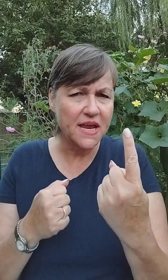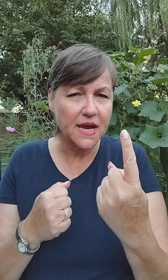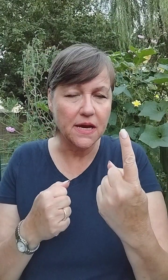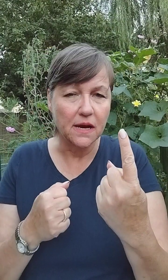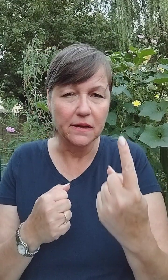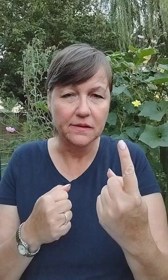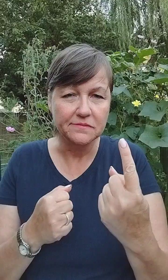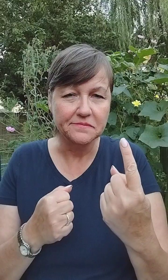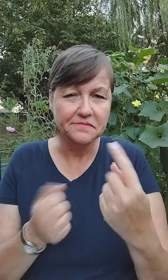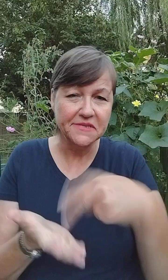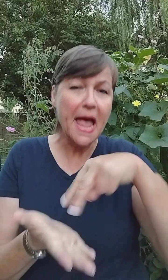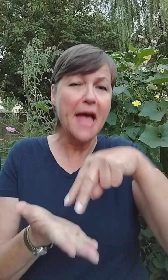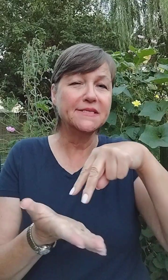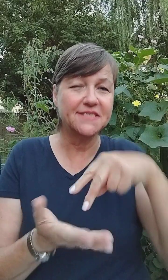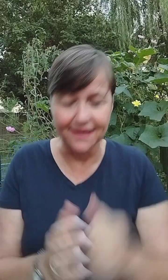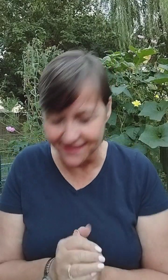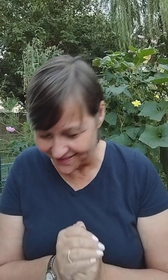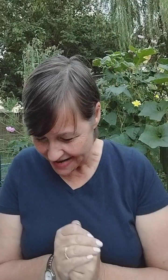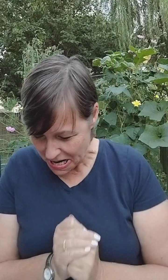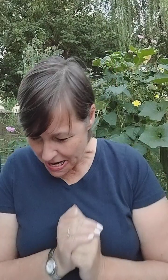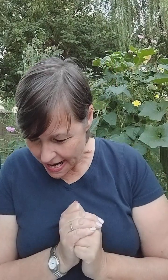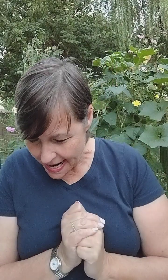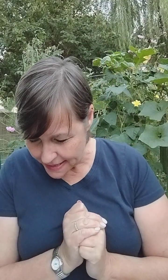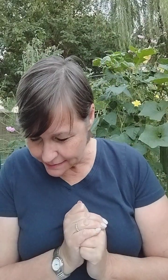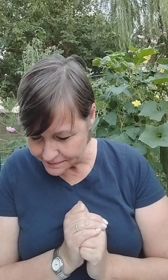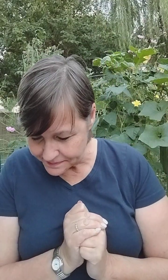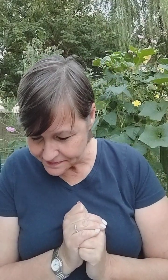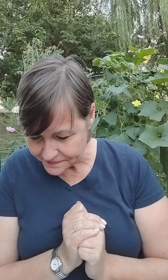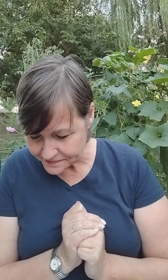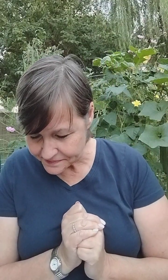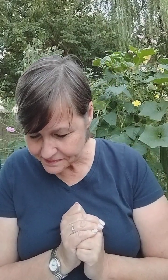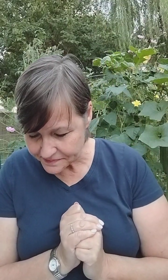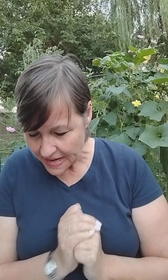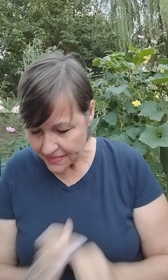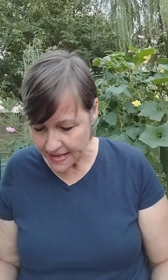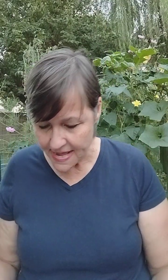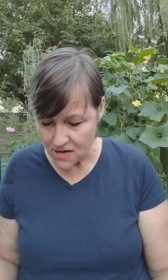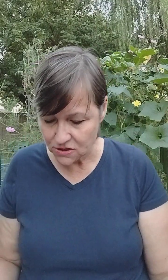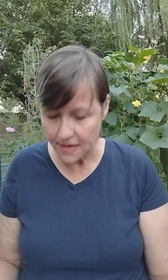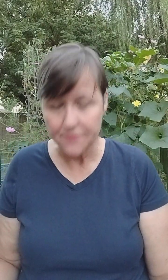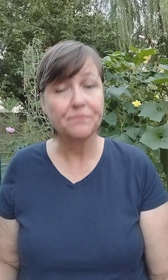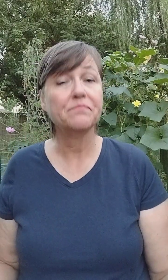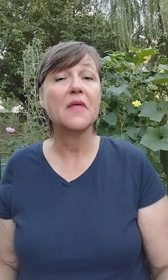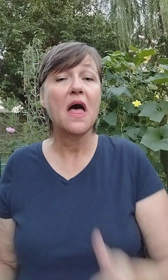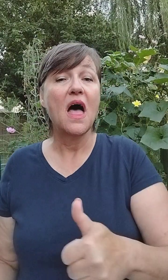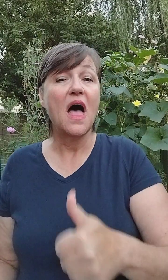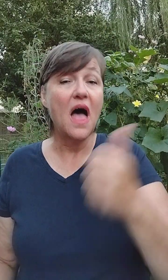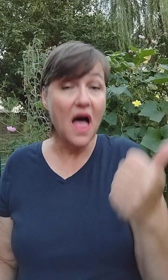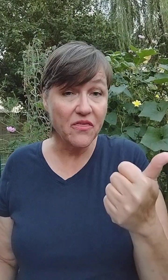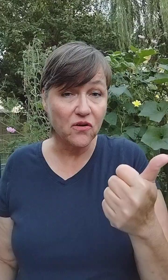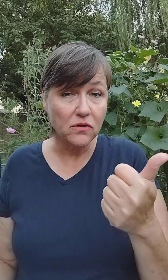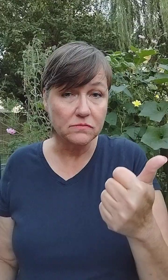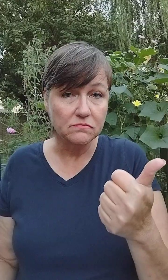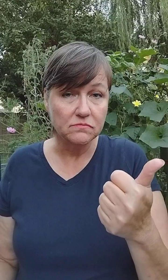Everybody. Dance. Then there's other.